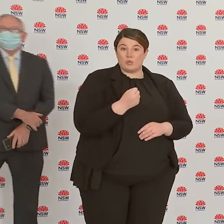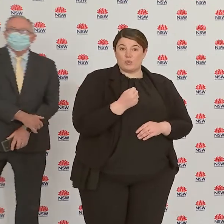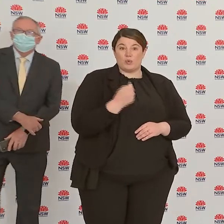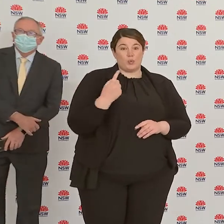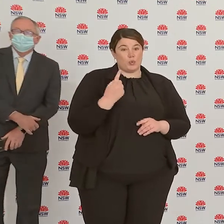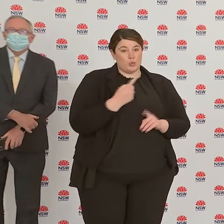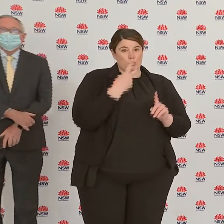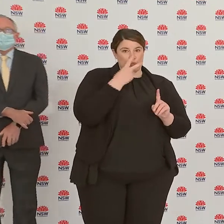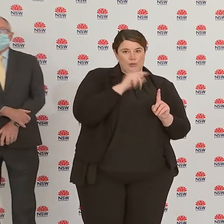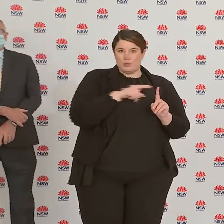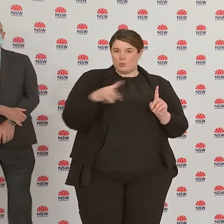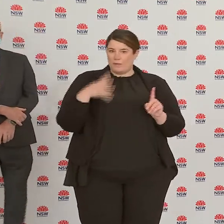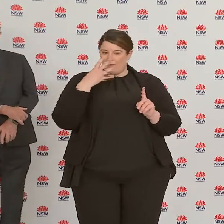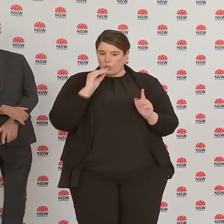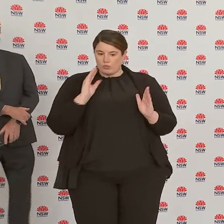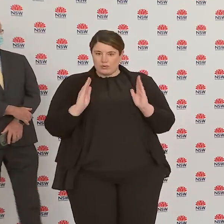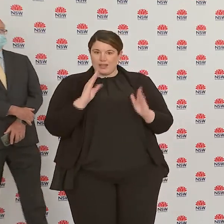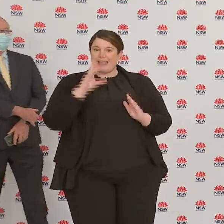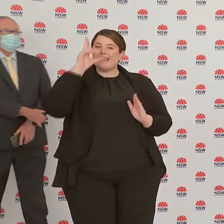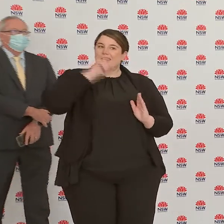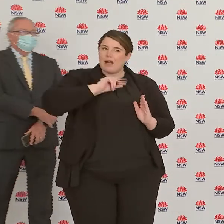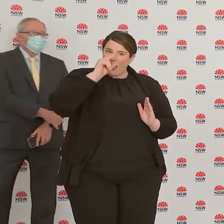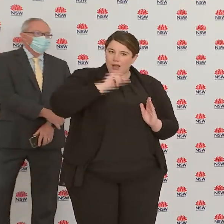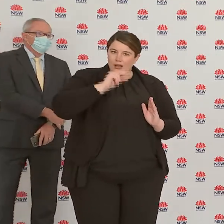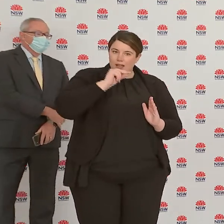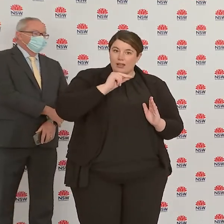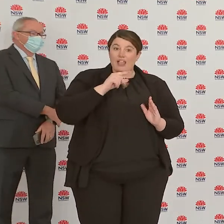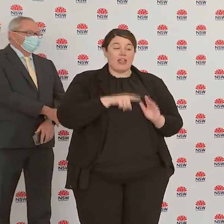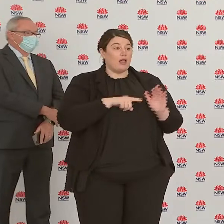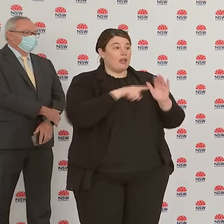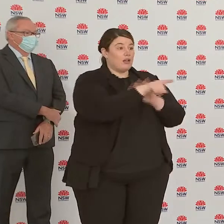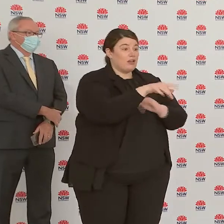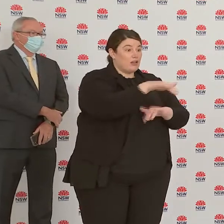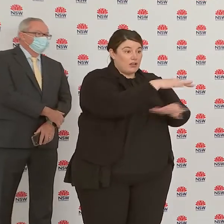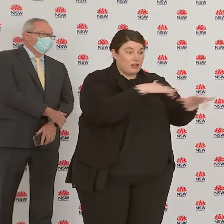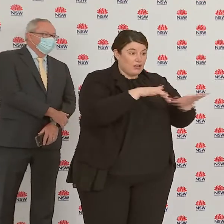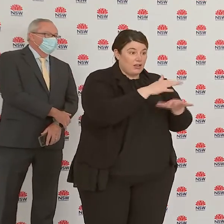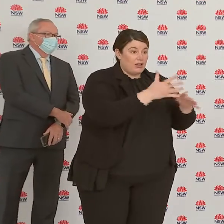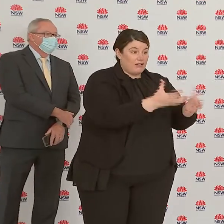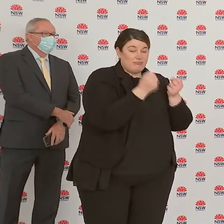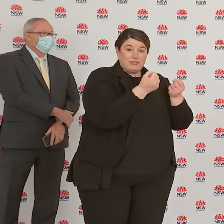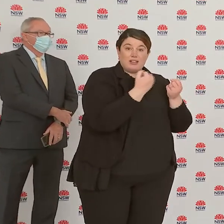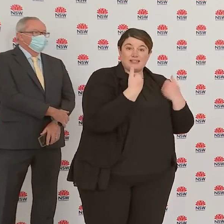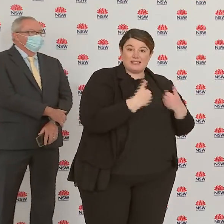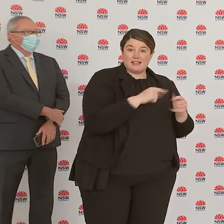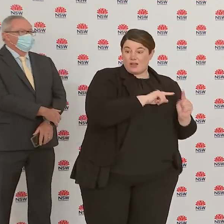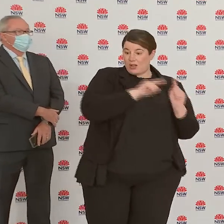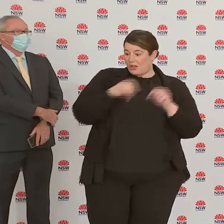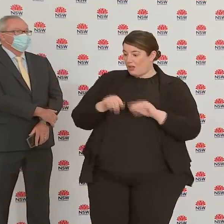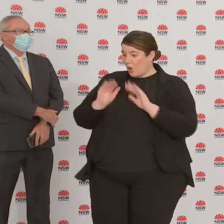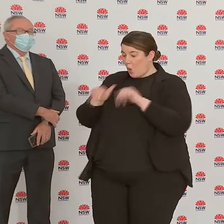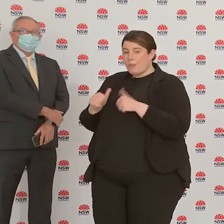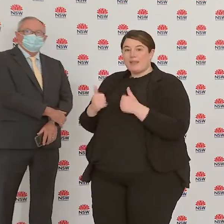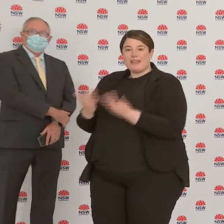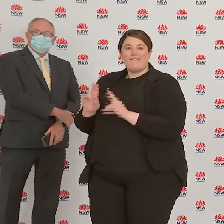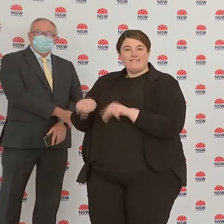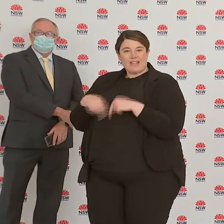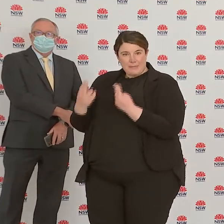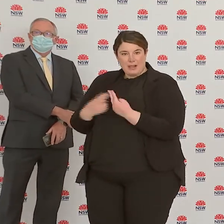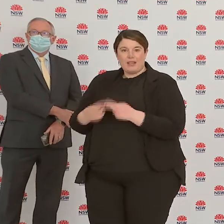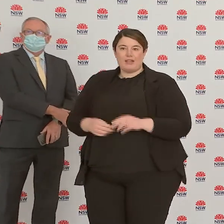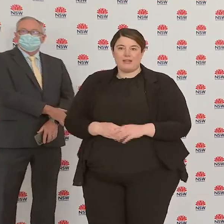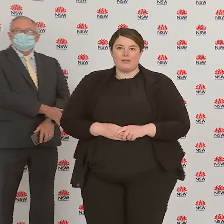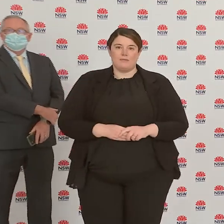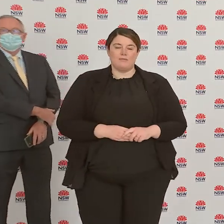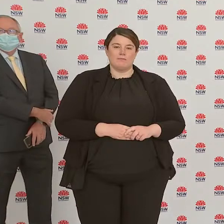and that's what's driving those transmissions both back into the household and again in those workplaces. How